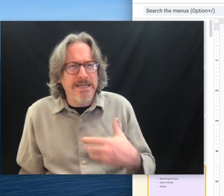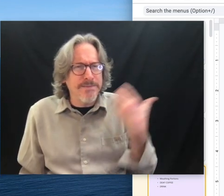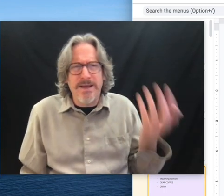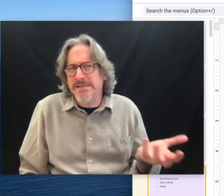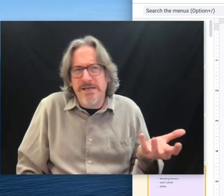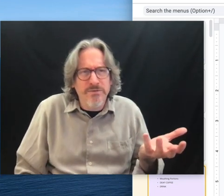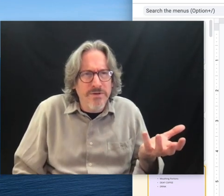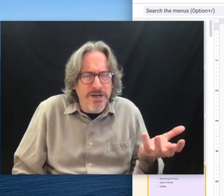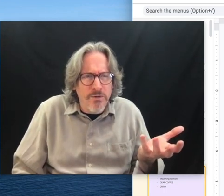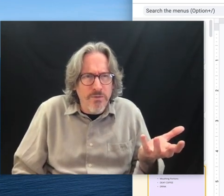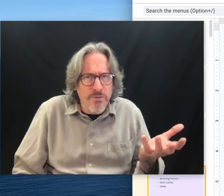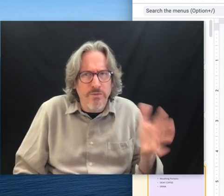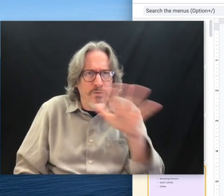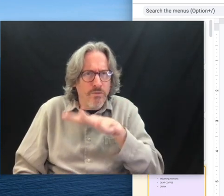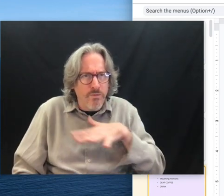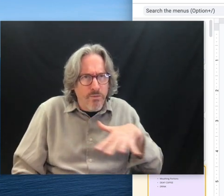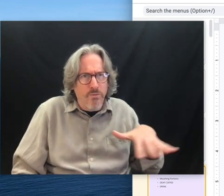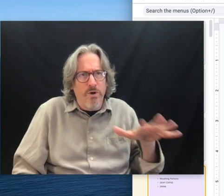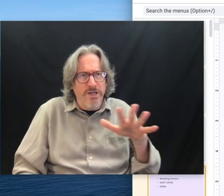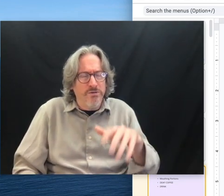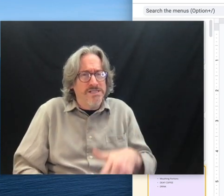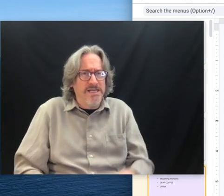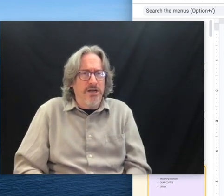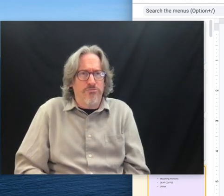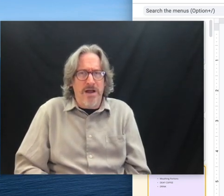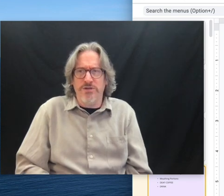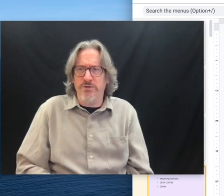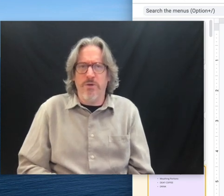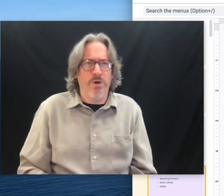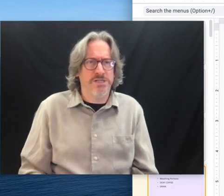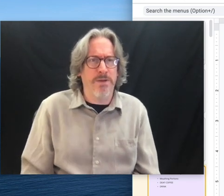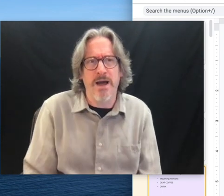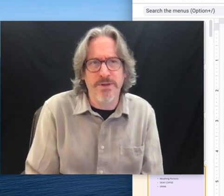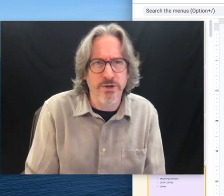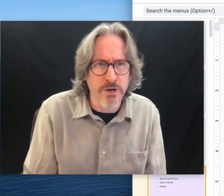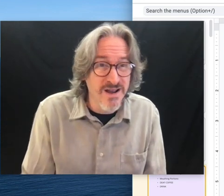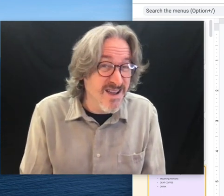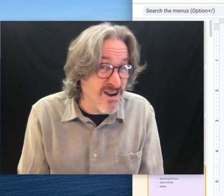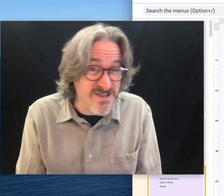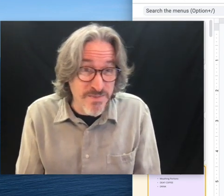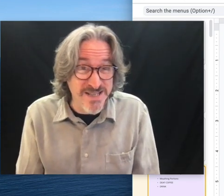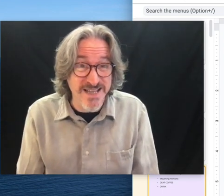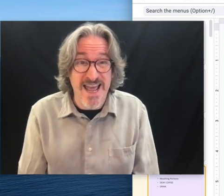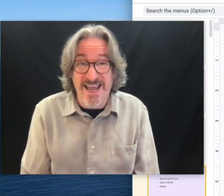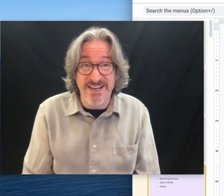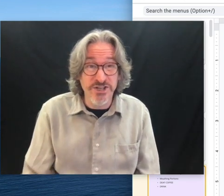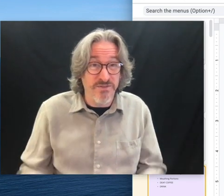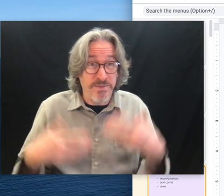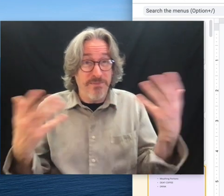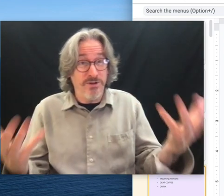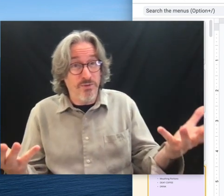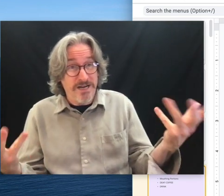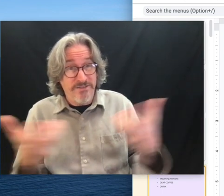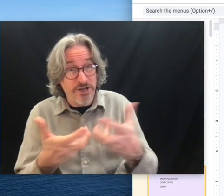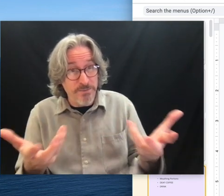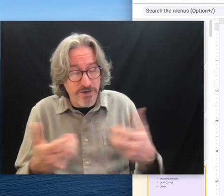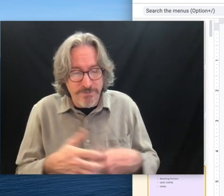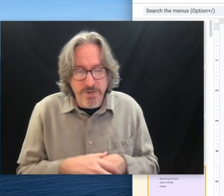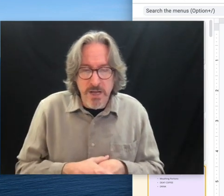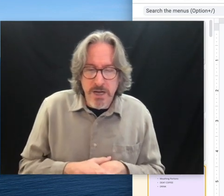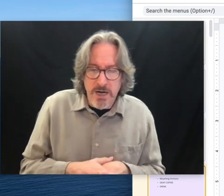Regionally, it depends on, what you'll see around you and what's popular. It also depends on the age of the people who are